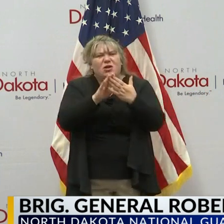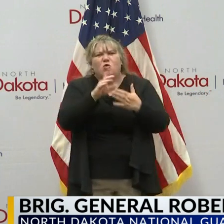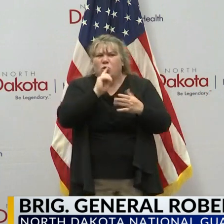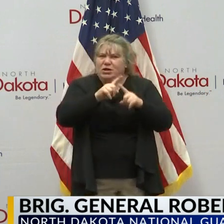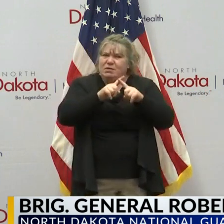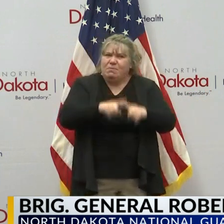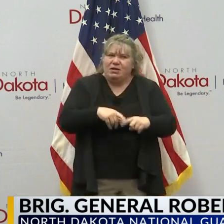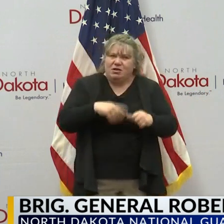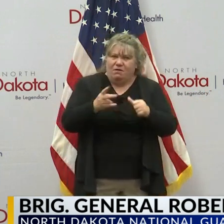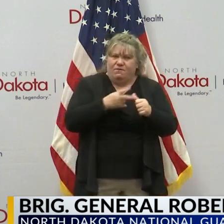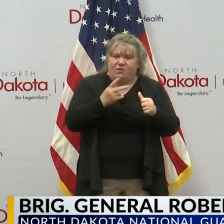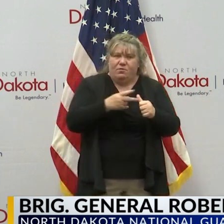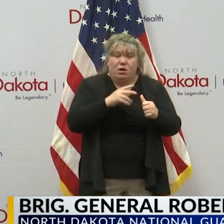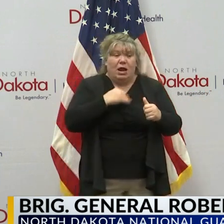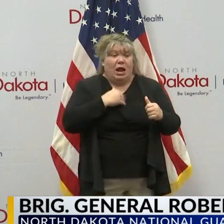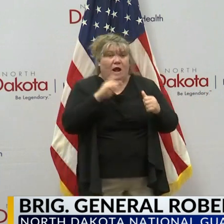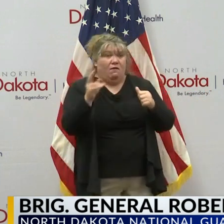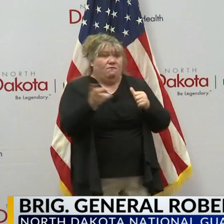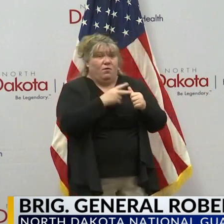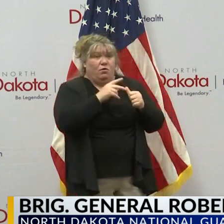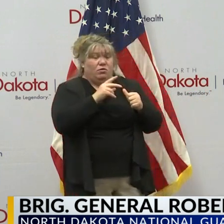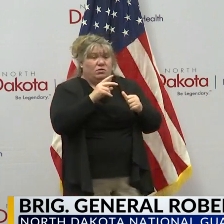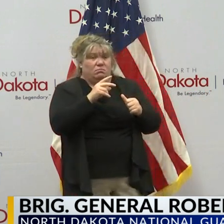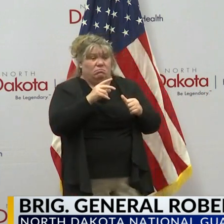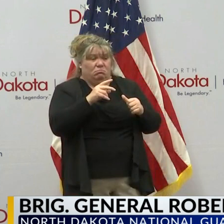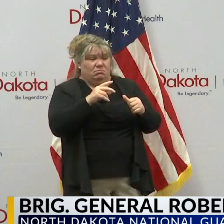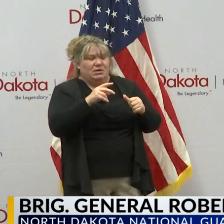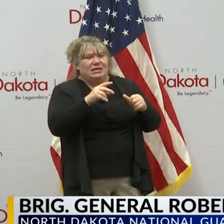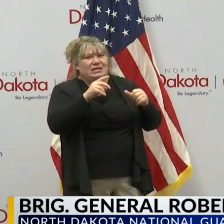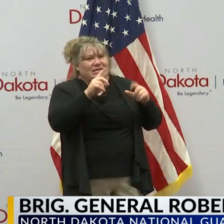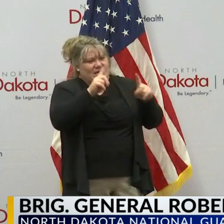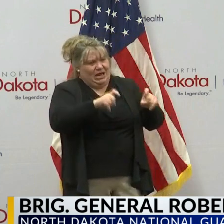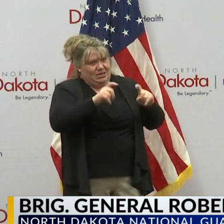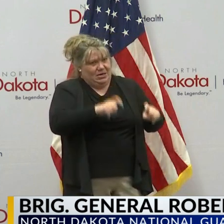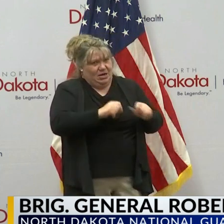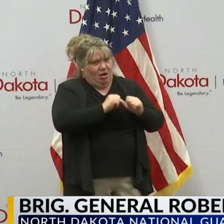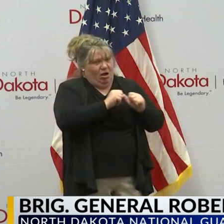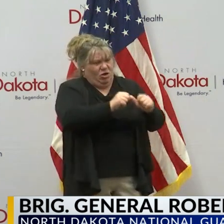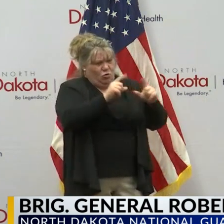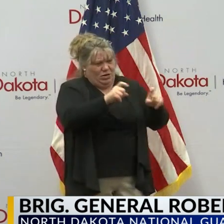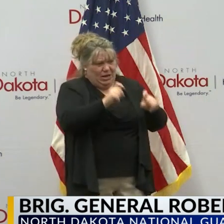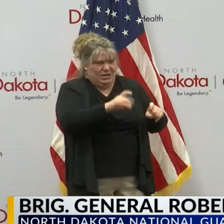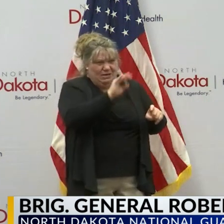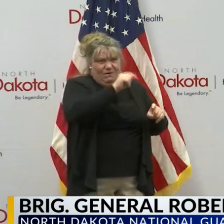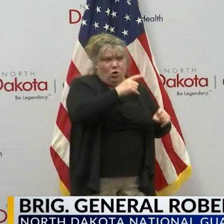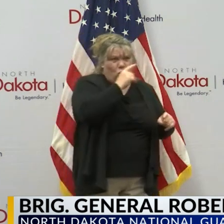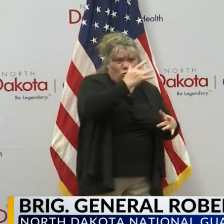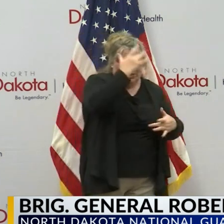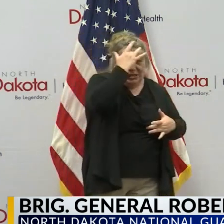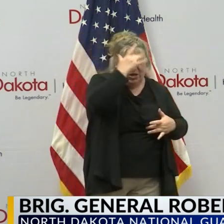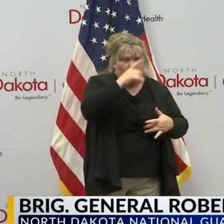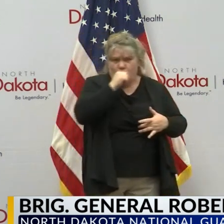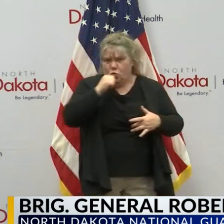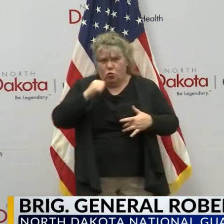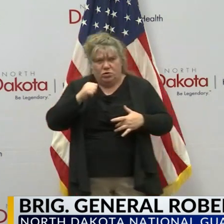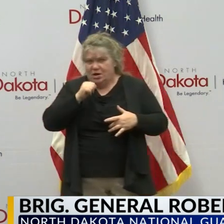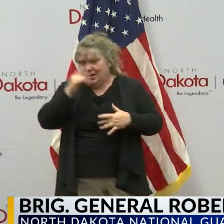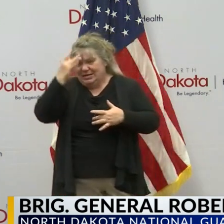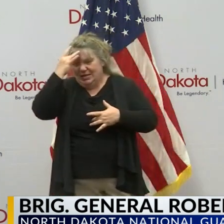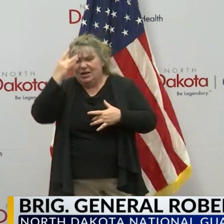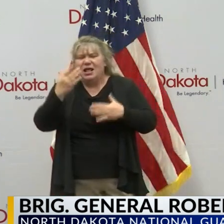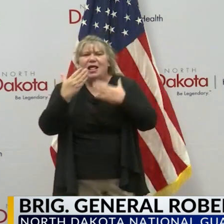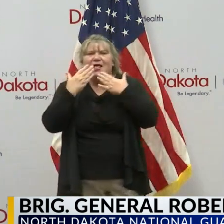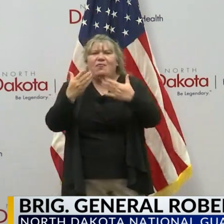priorities. Our first priority is diagnostic testing, and this is ongoing. And a lot of thanks to all the